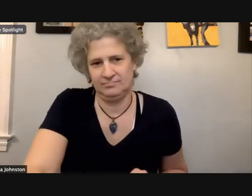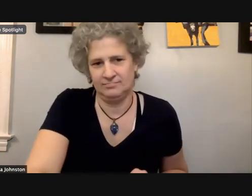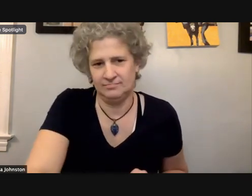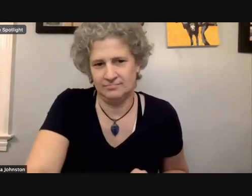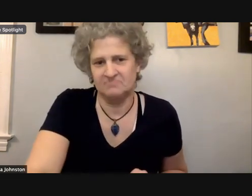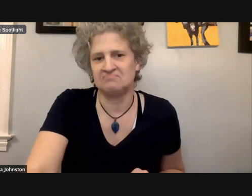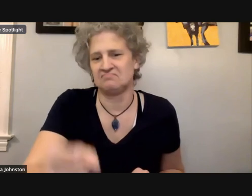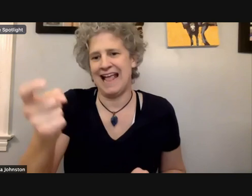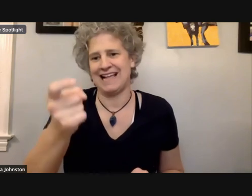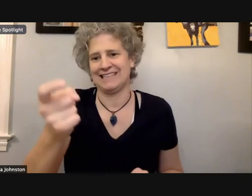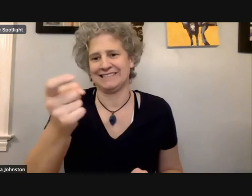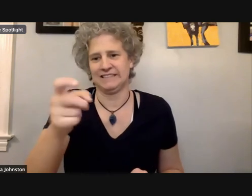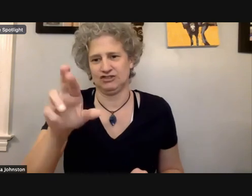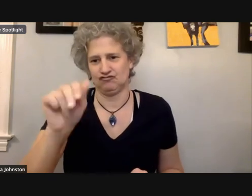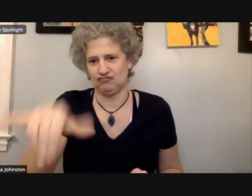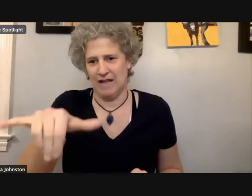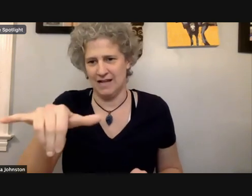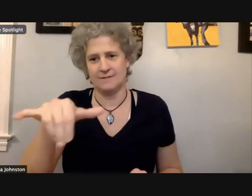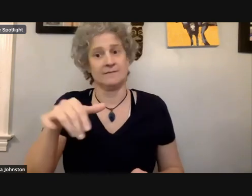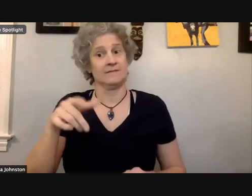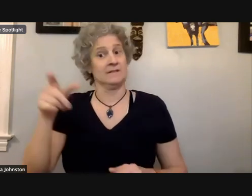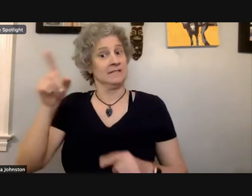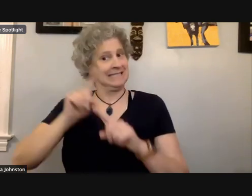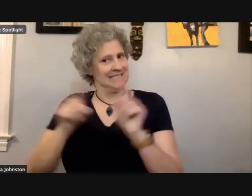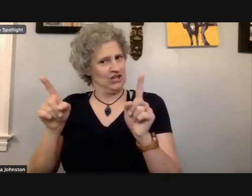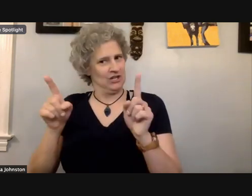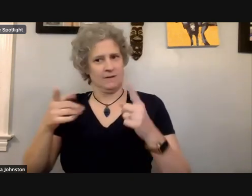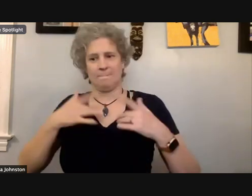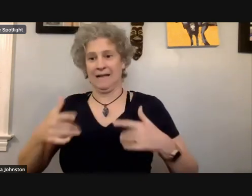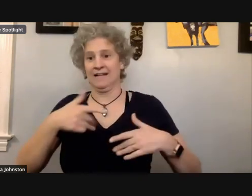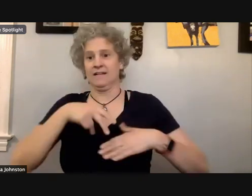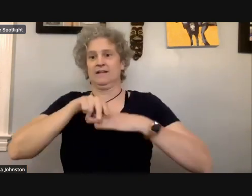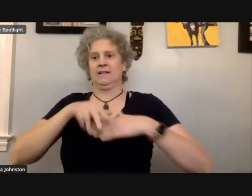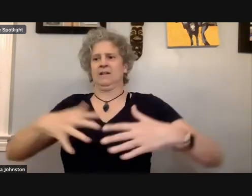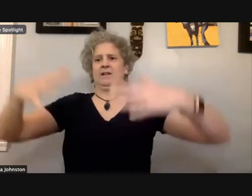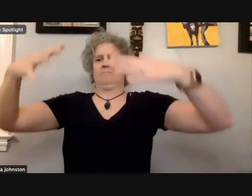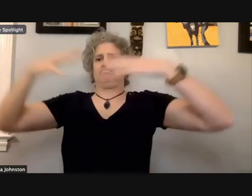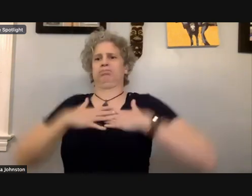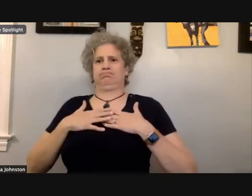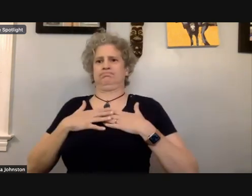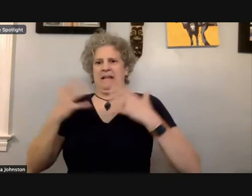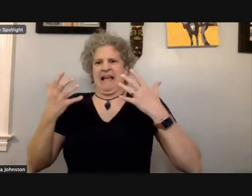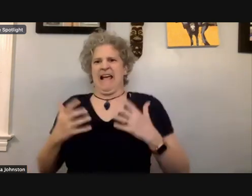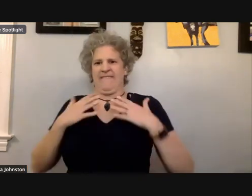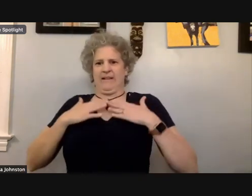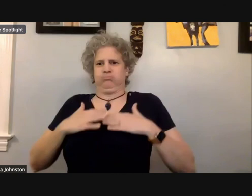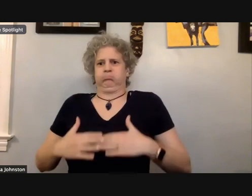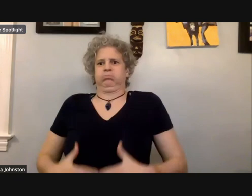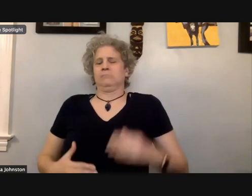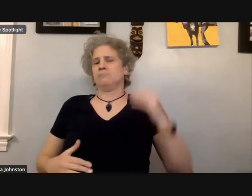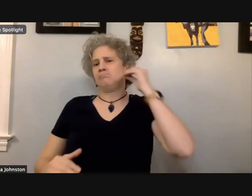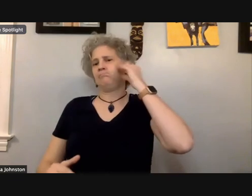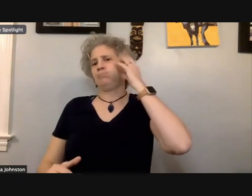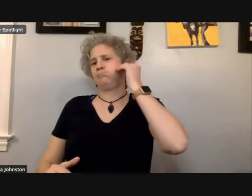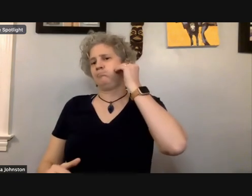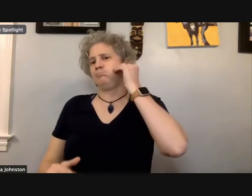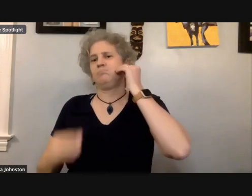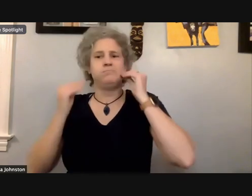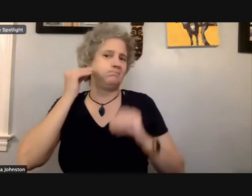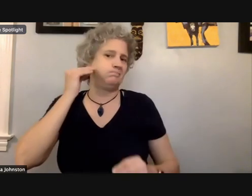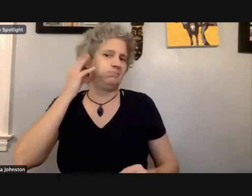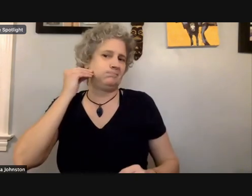Always fun results of going to the dentist. X-ray, we've talked about that. A little bit different from a body X-ray, okay, where they